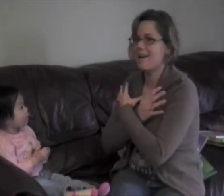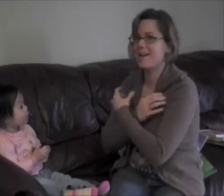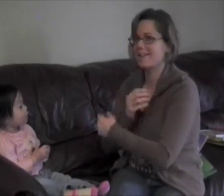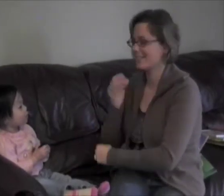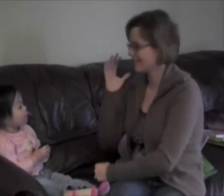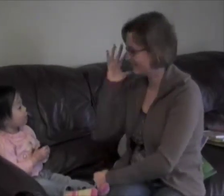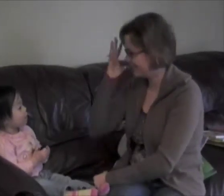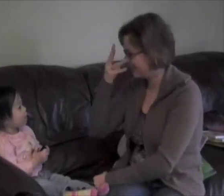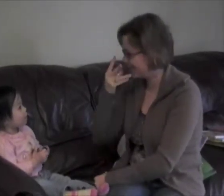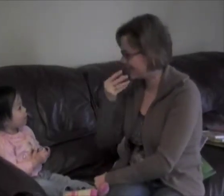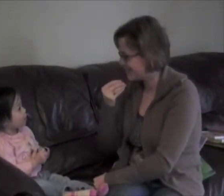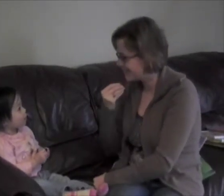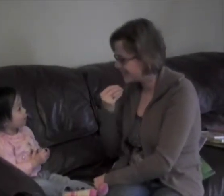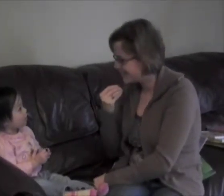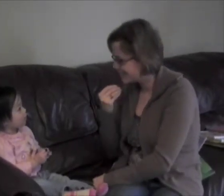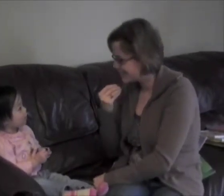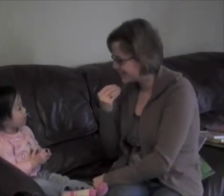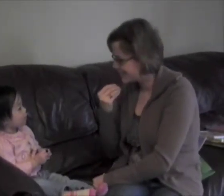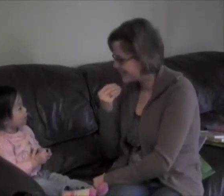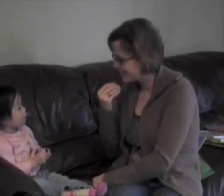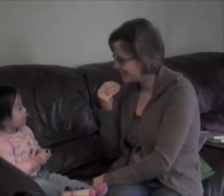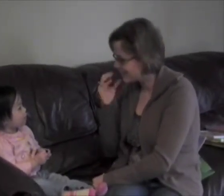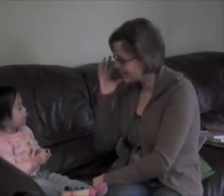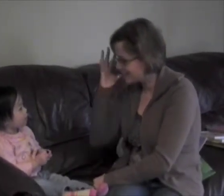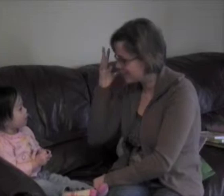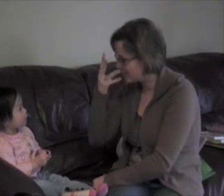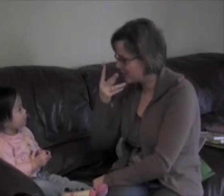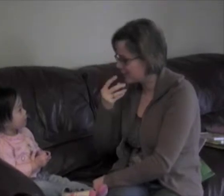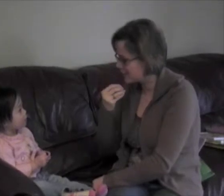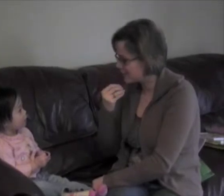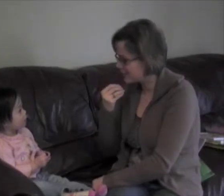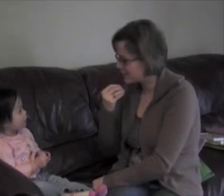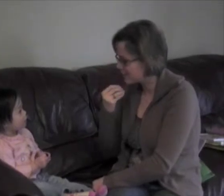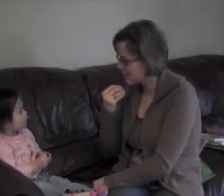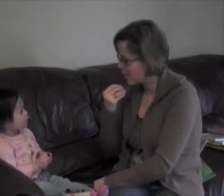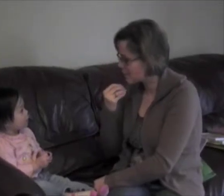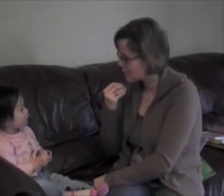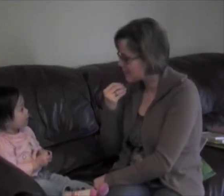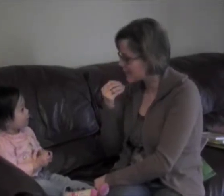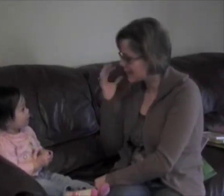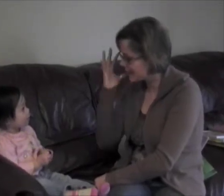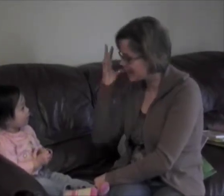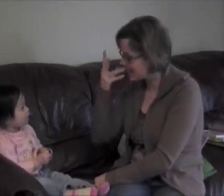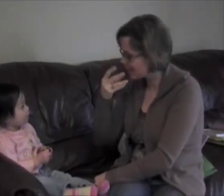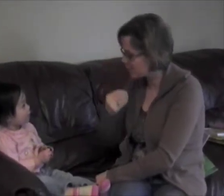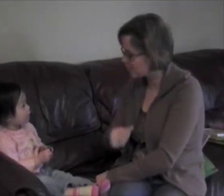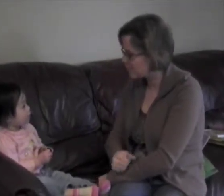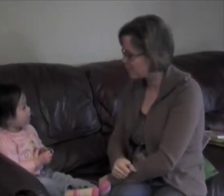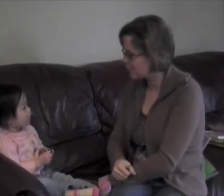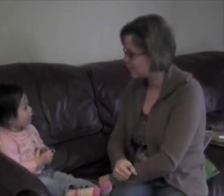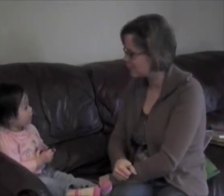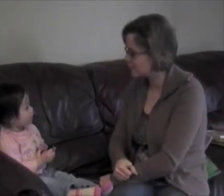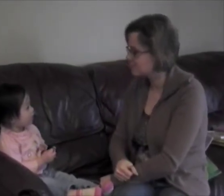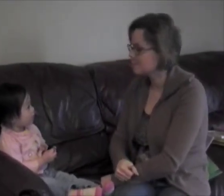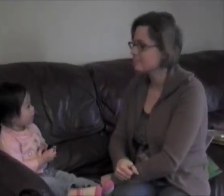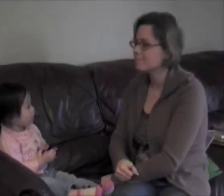Bear. What's this one? You know this one? She might not know this. Pretty. Beautiful.